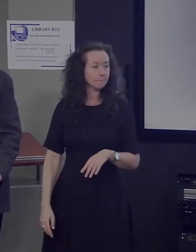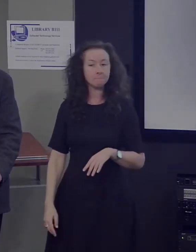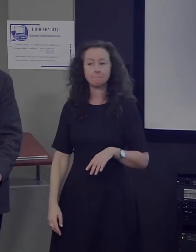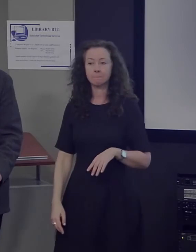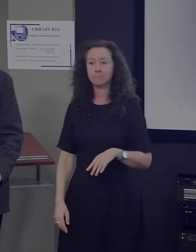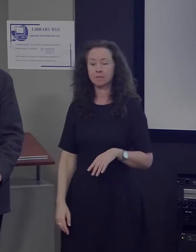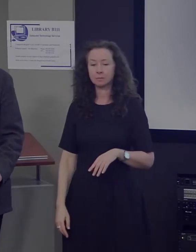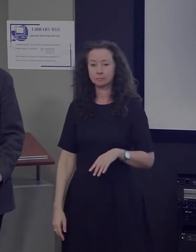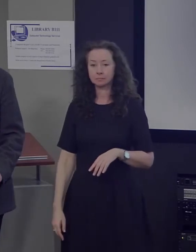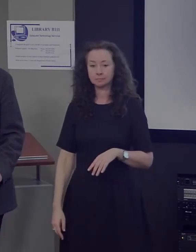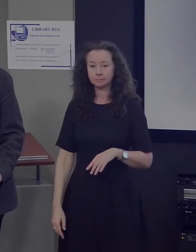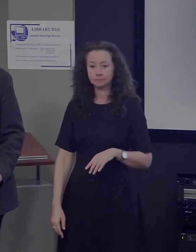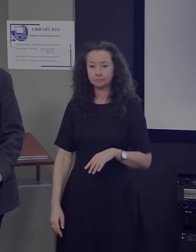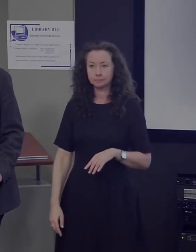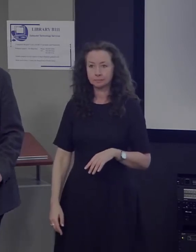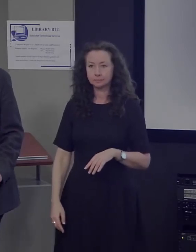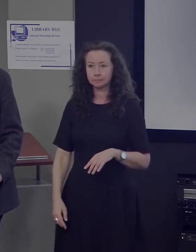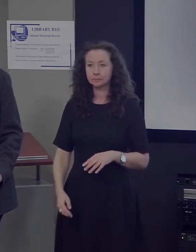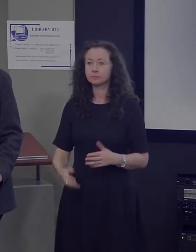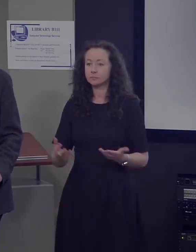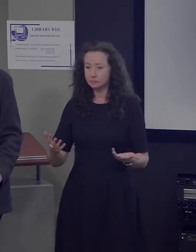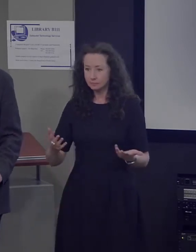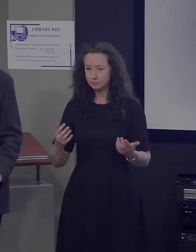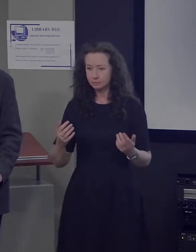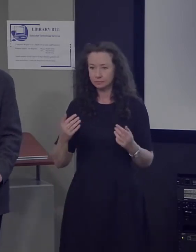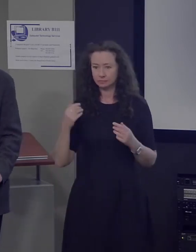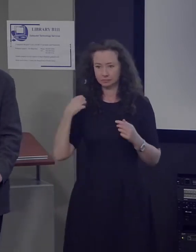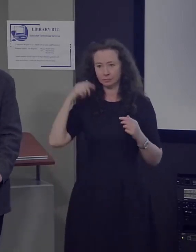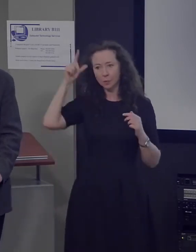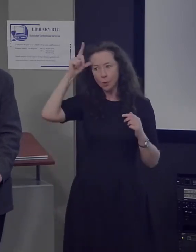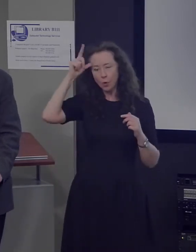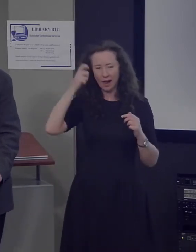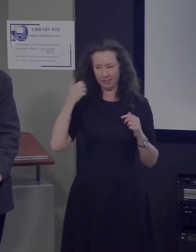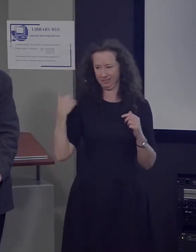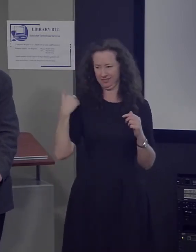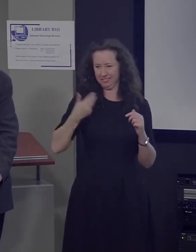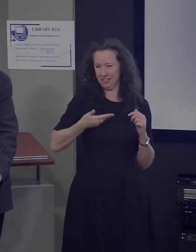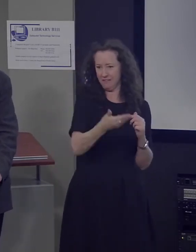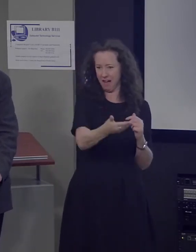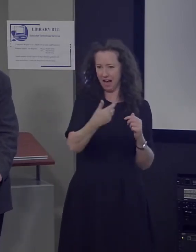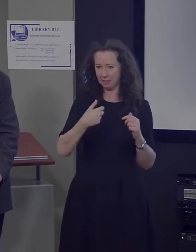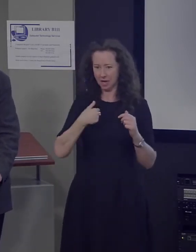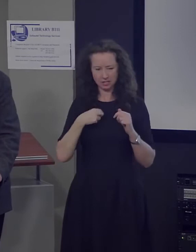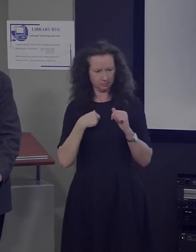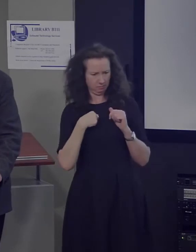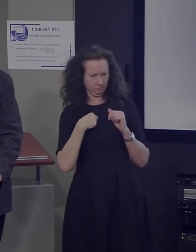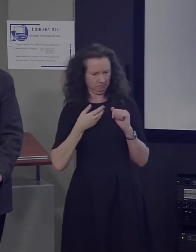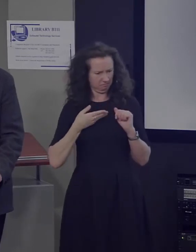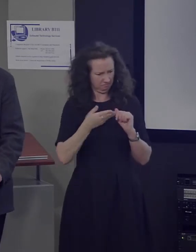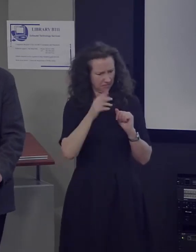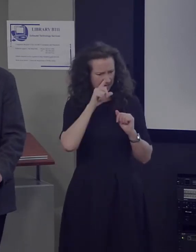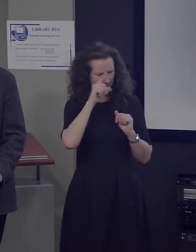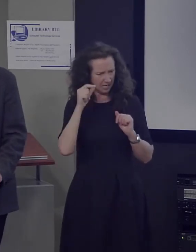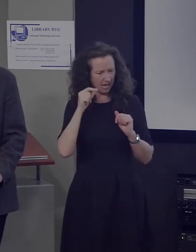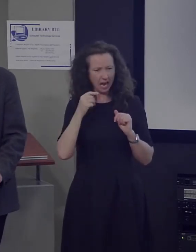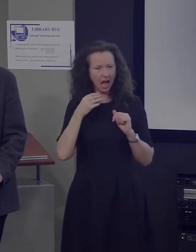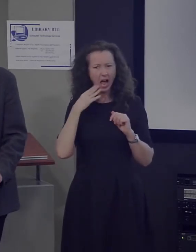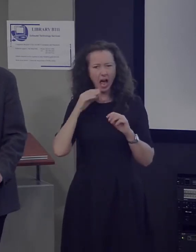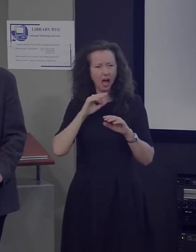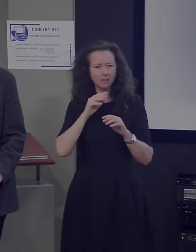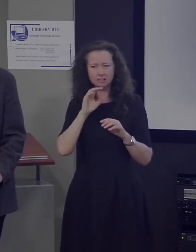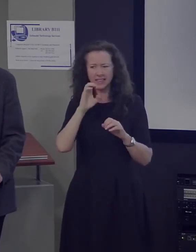When Laura and Petito first asked me to come here, I said I didn't know anything about